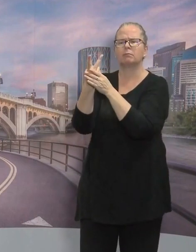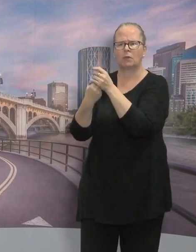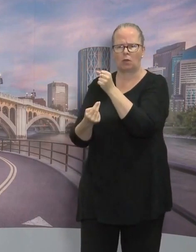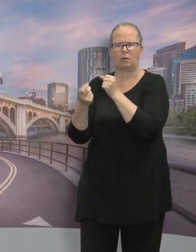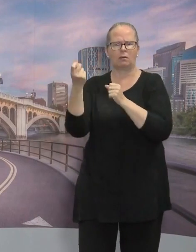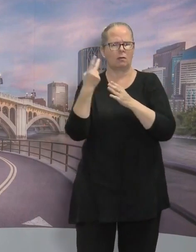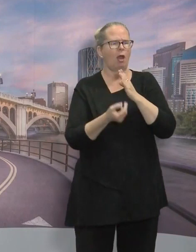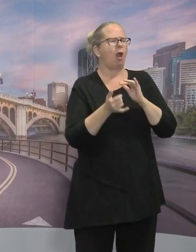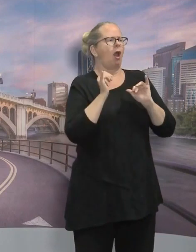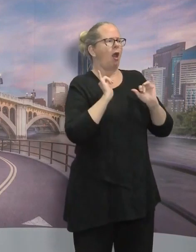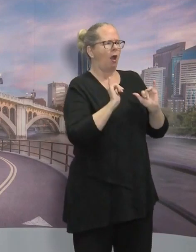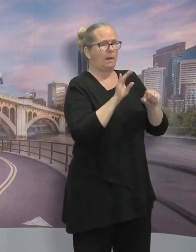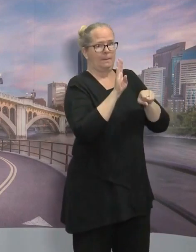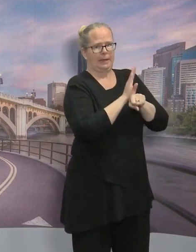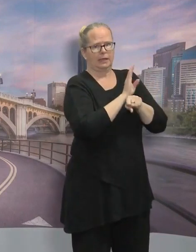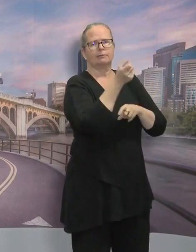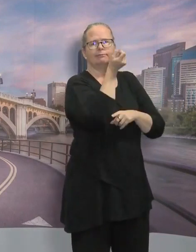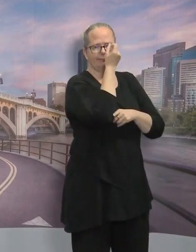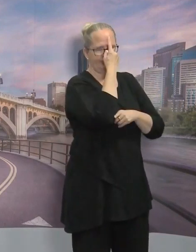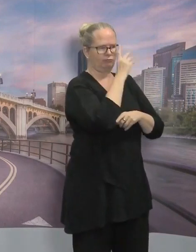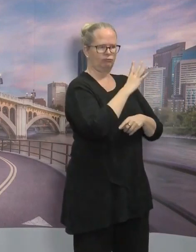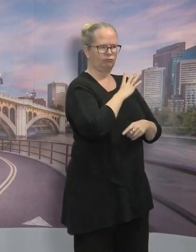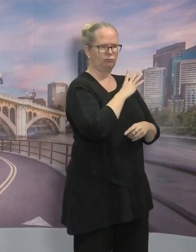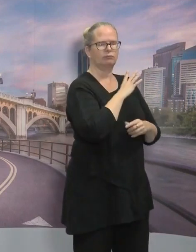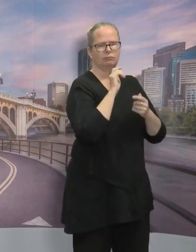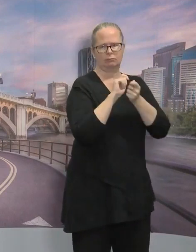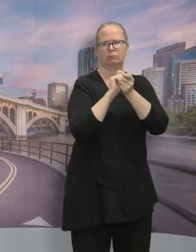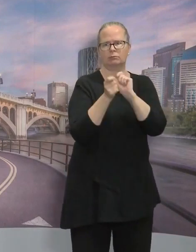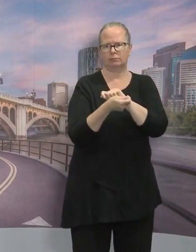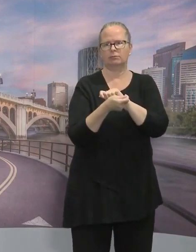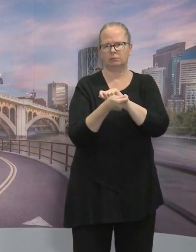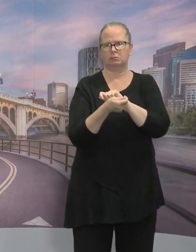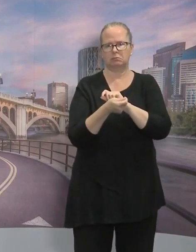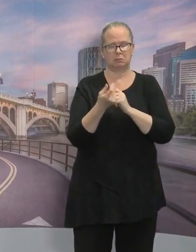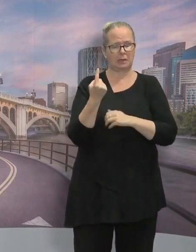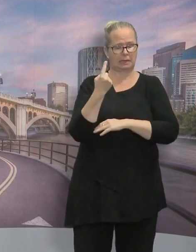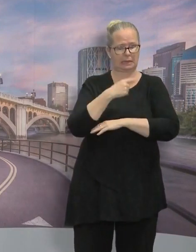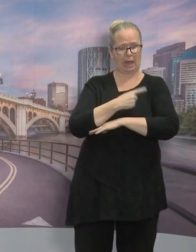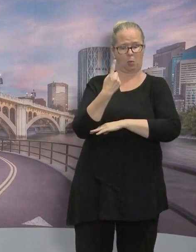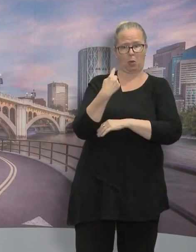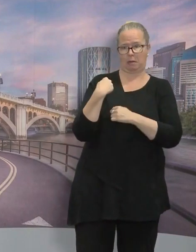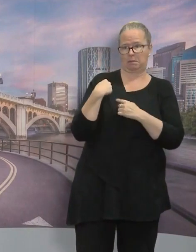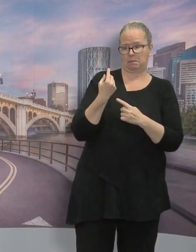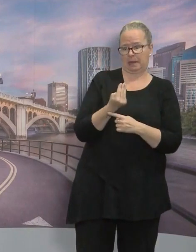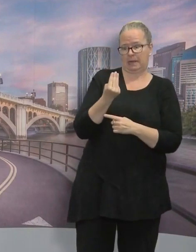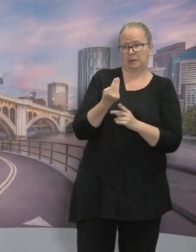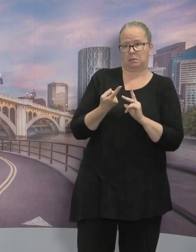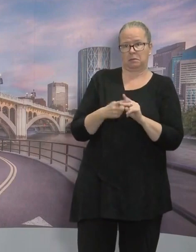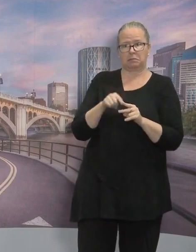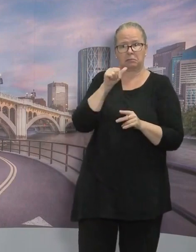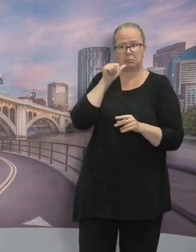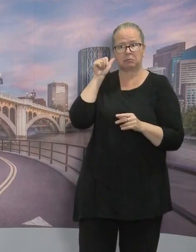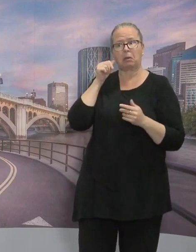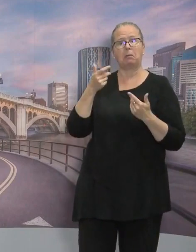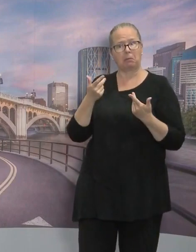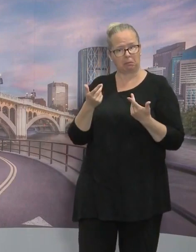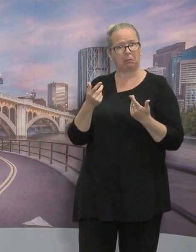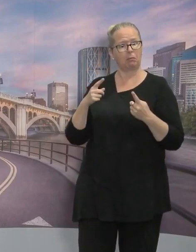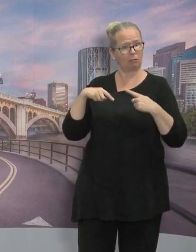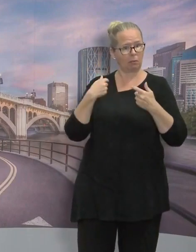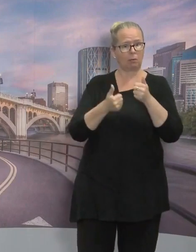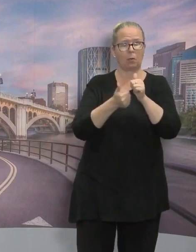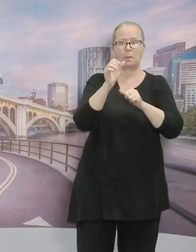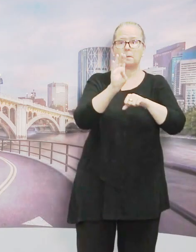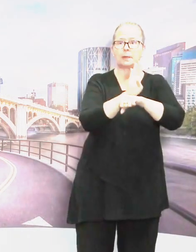orders. If day one is any indication of what to expect, it's clear that business owners and patrons are taking the public health